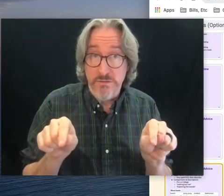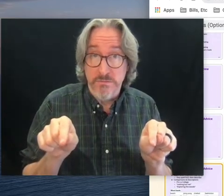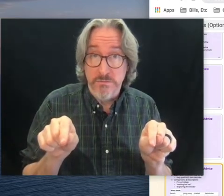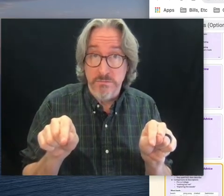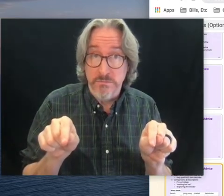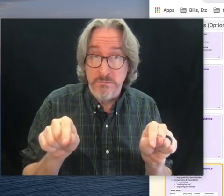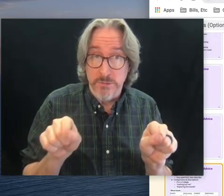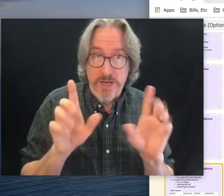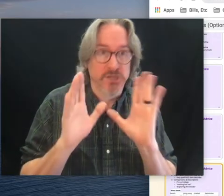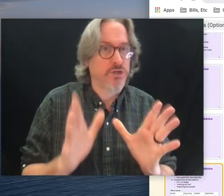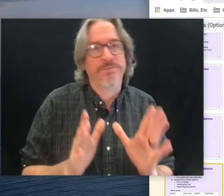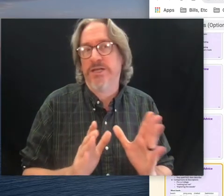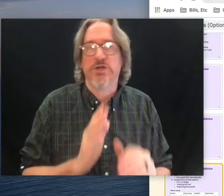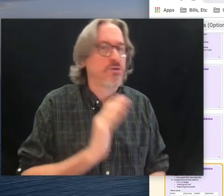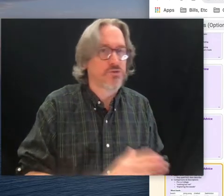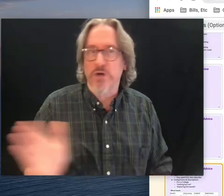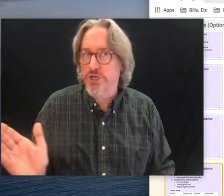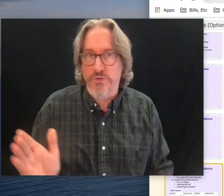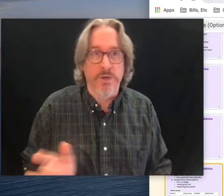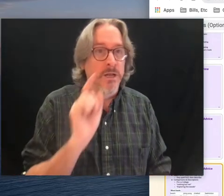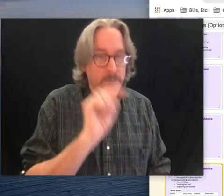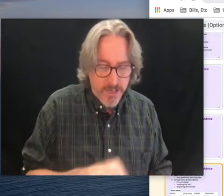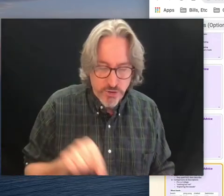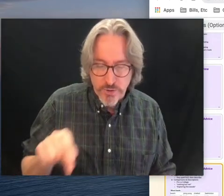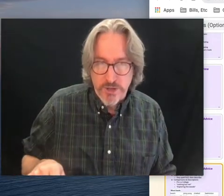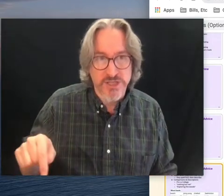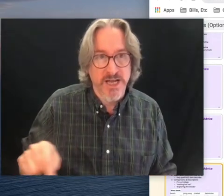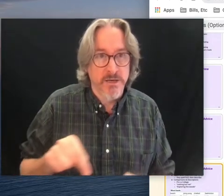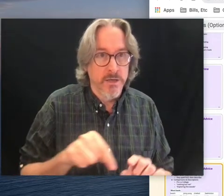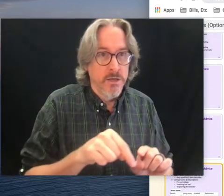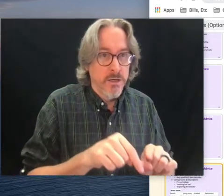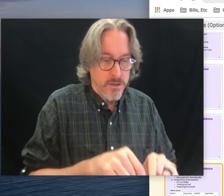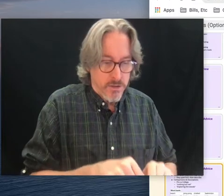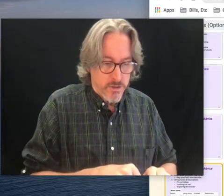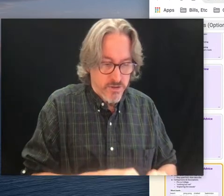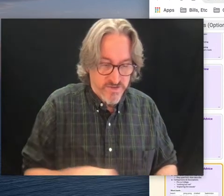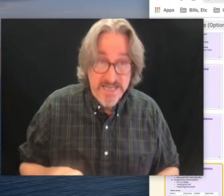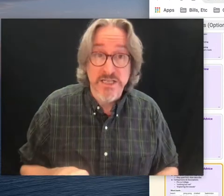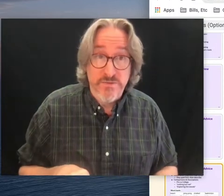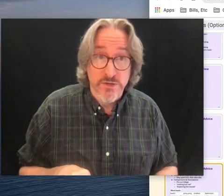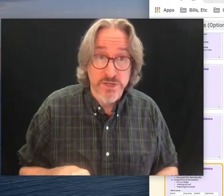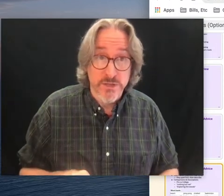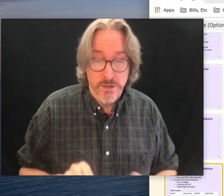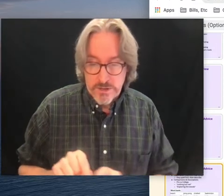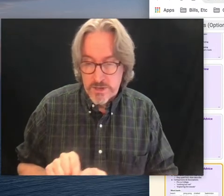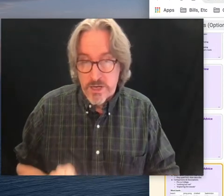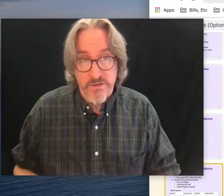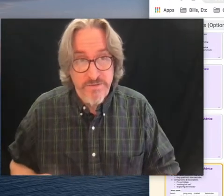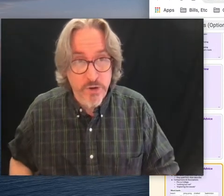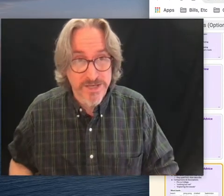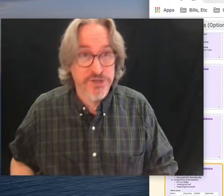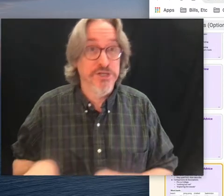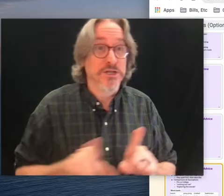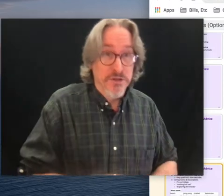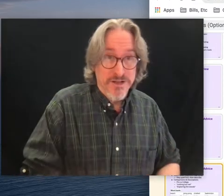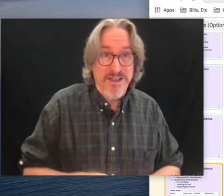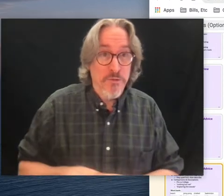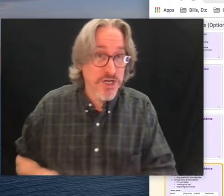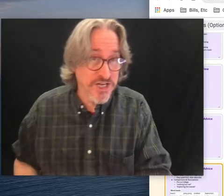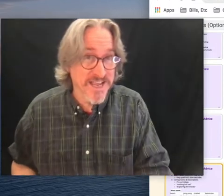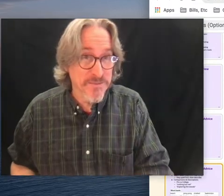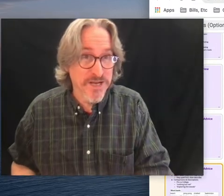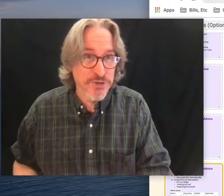those. Okay, so don't just rush through it. Make sure you understand the sentence first, then the question,